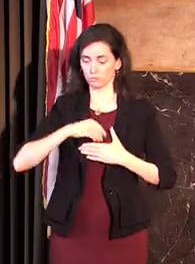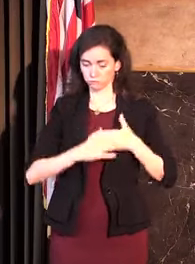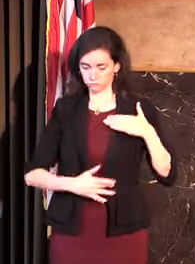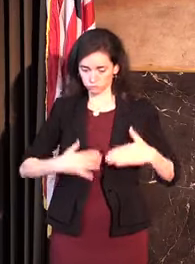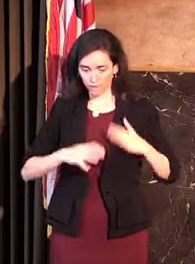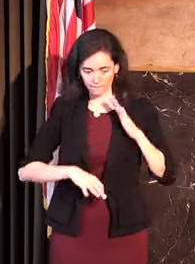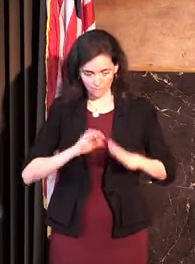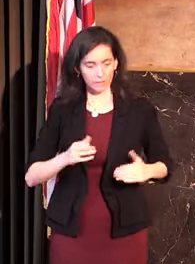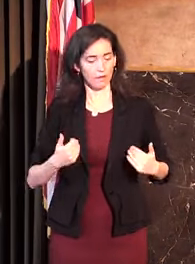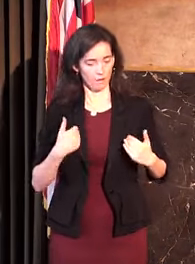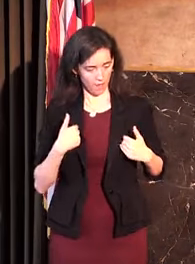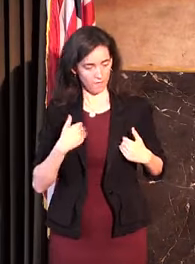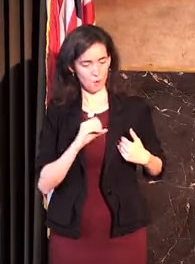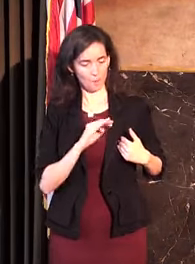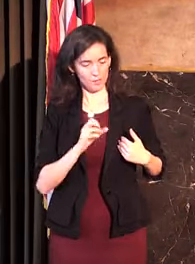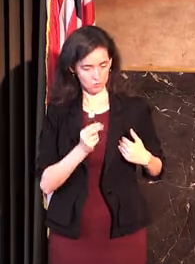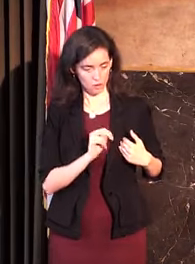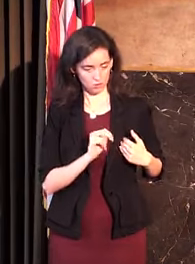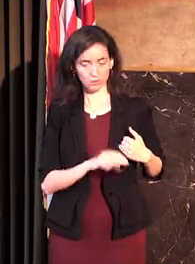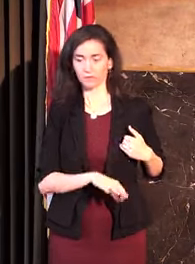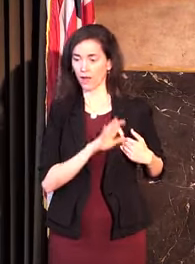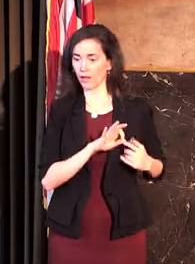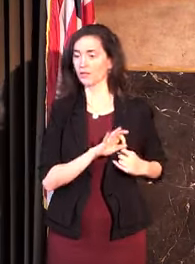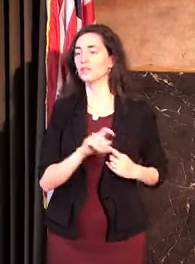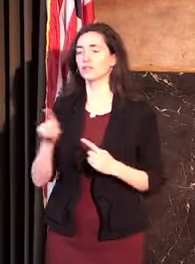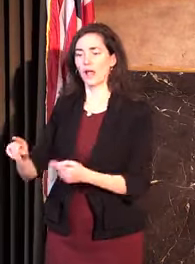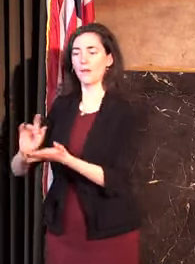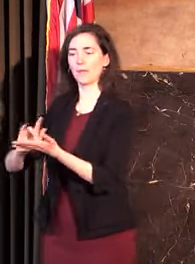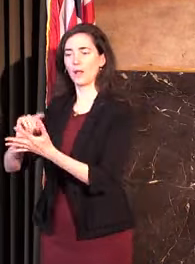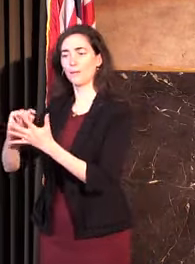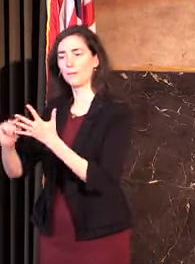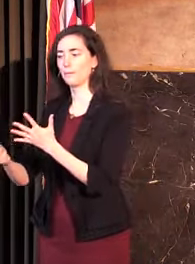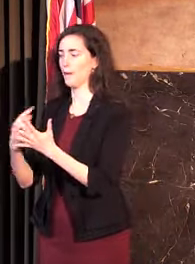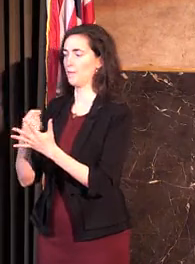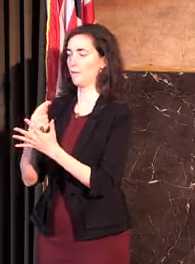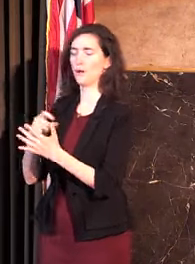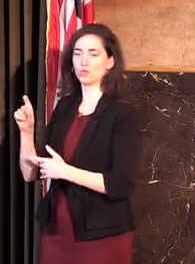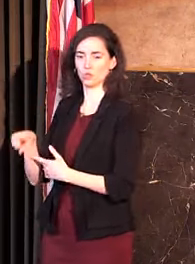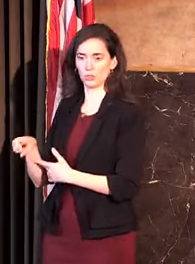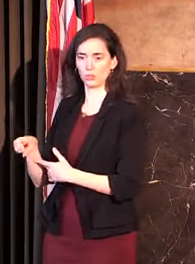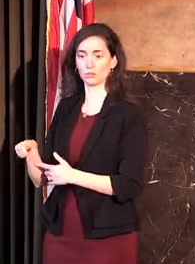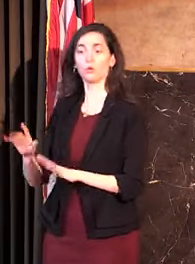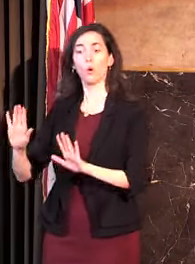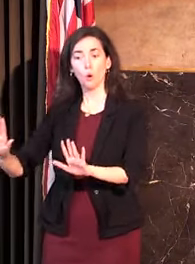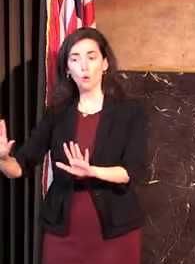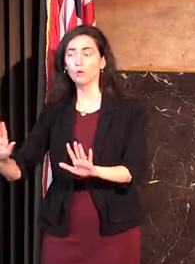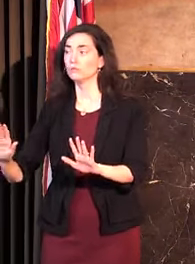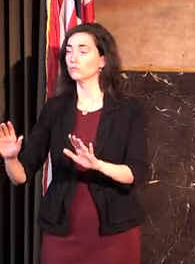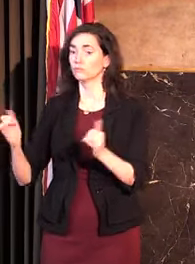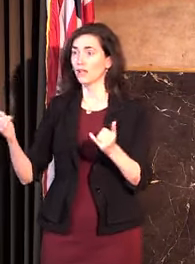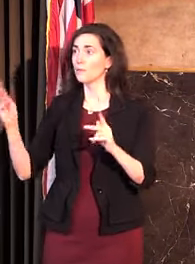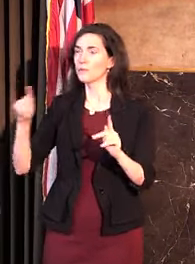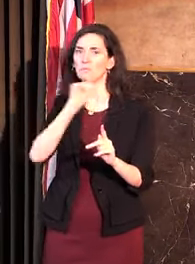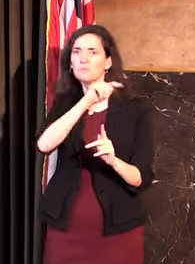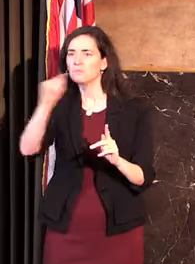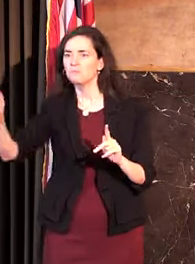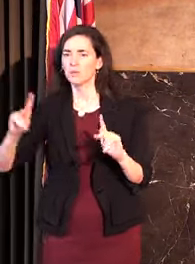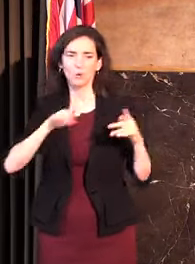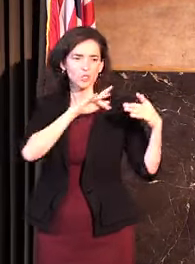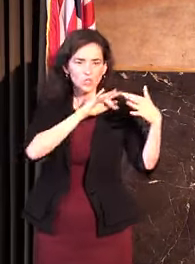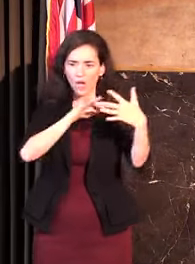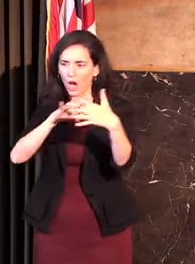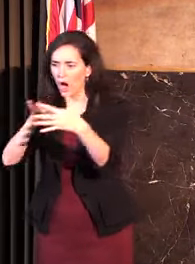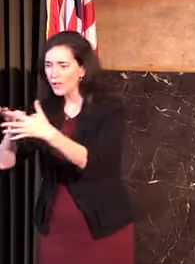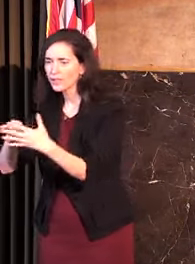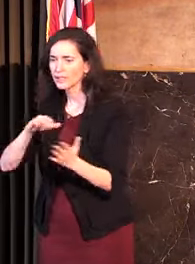test reveal that you're positive. So there's a lot of studies underway. There's some things we know. There's many things that we don't.